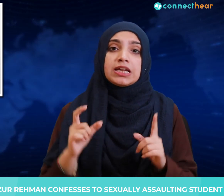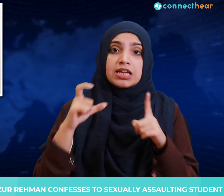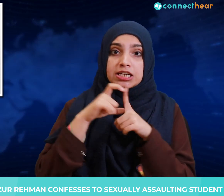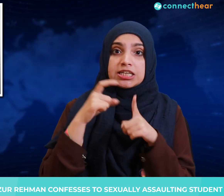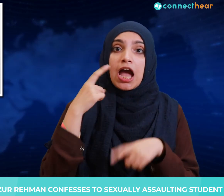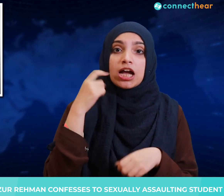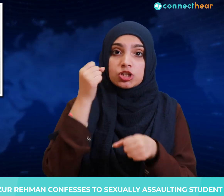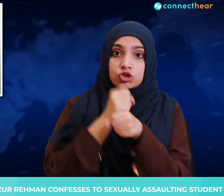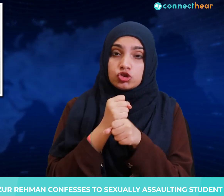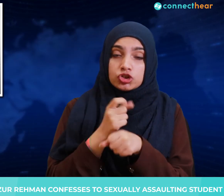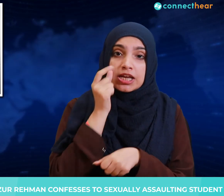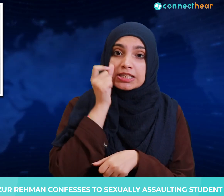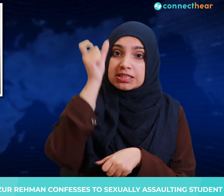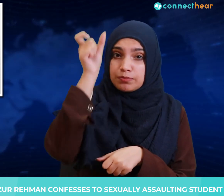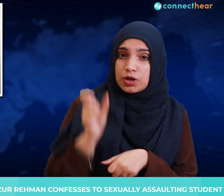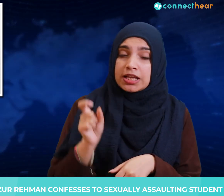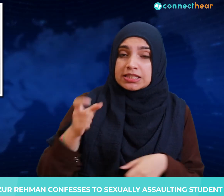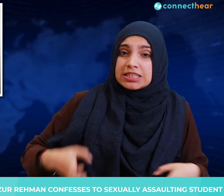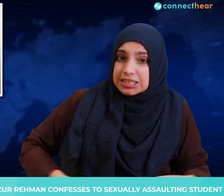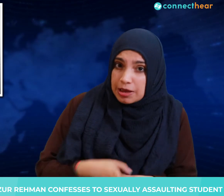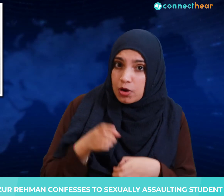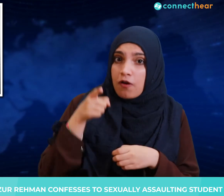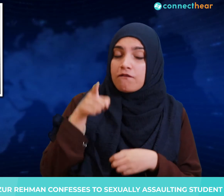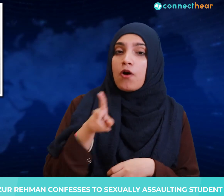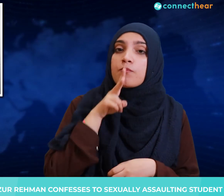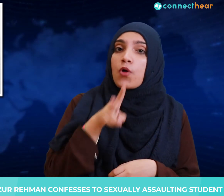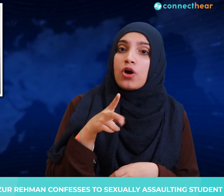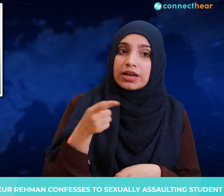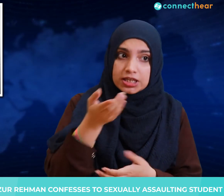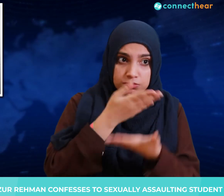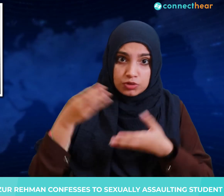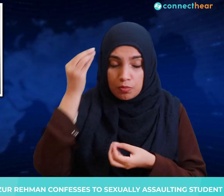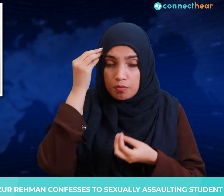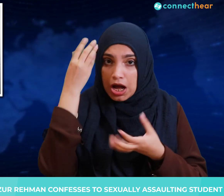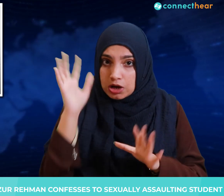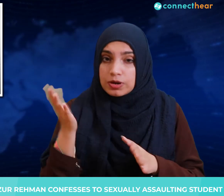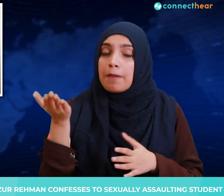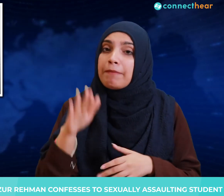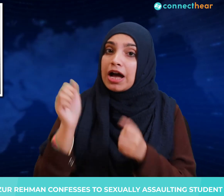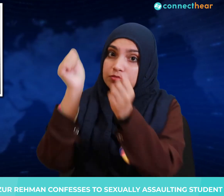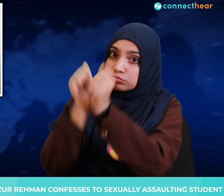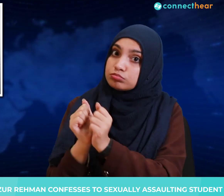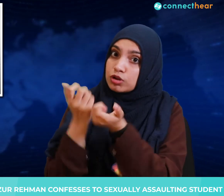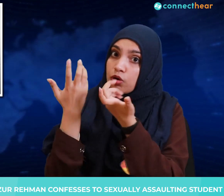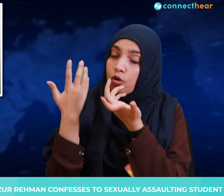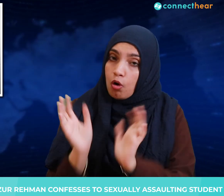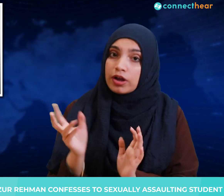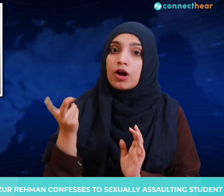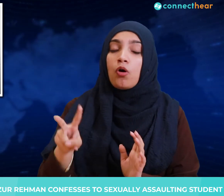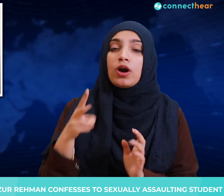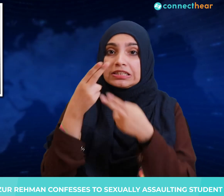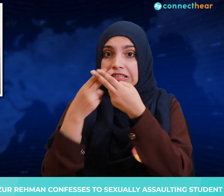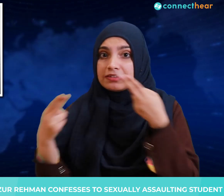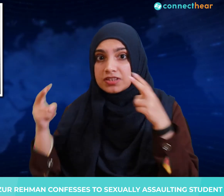Rehman admitted that he had been hiding in Mianwali and was arrested by the police after being traced through his cell